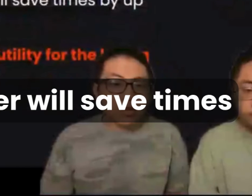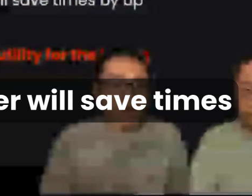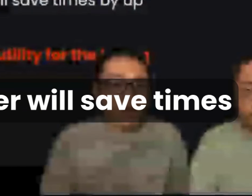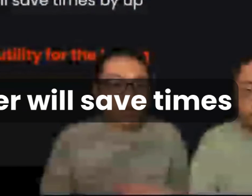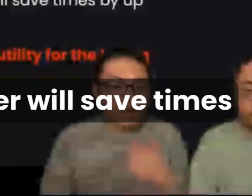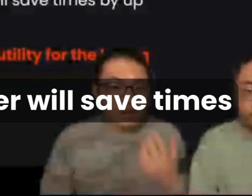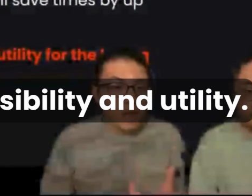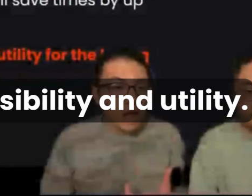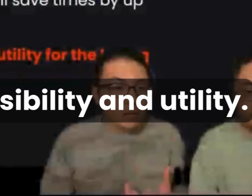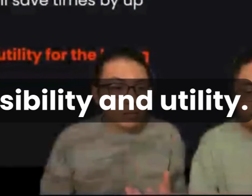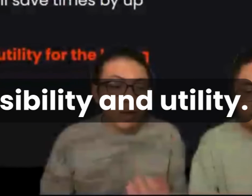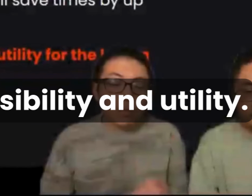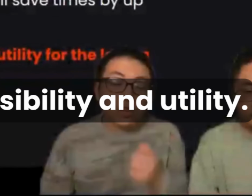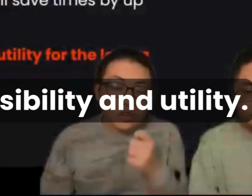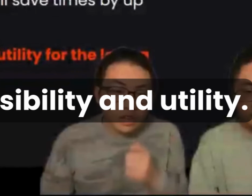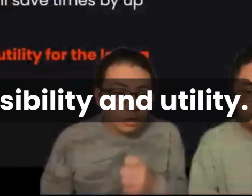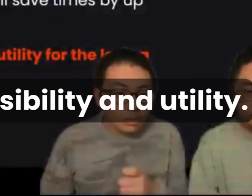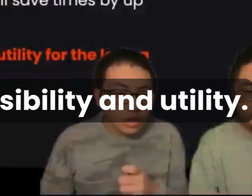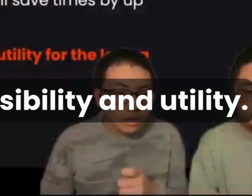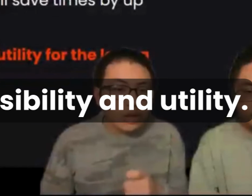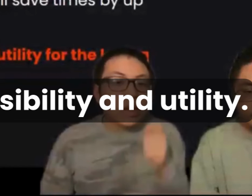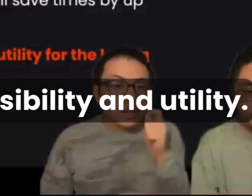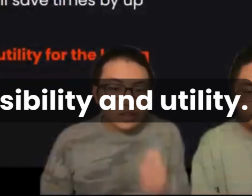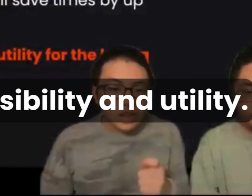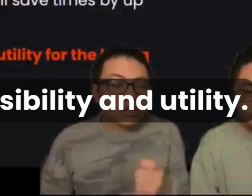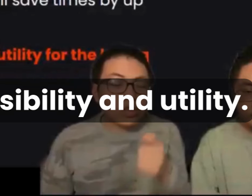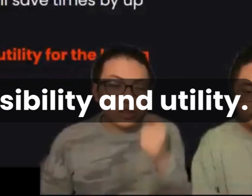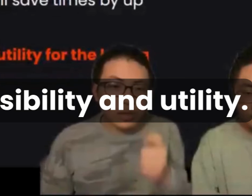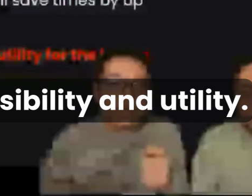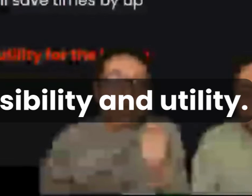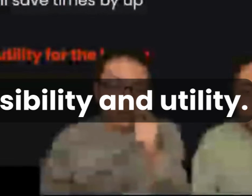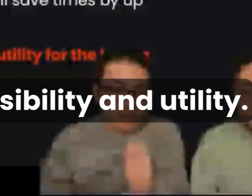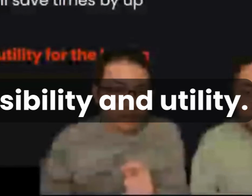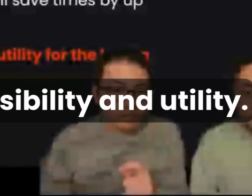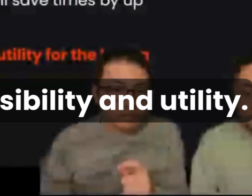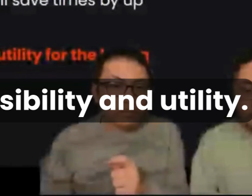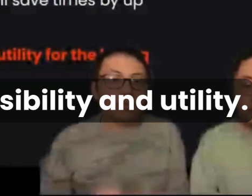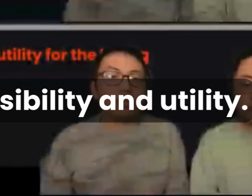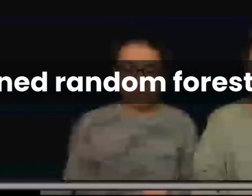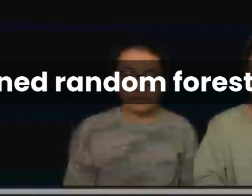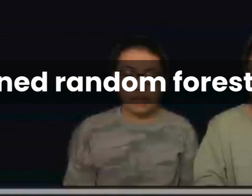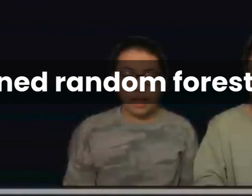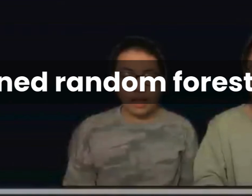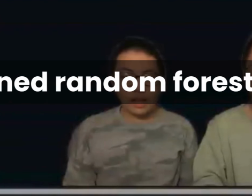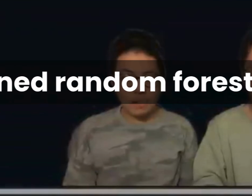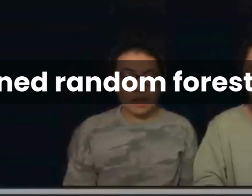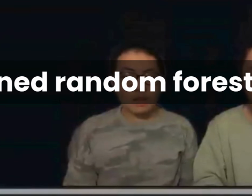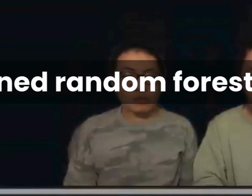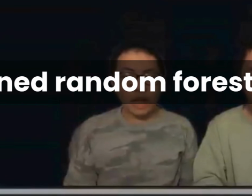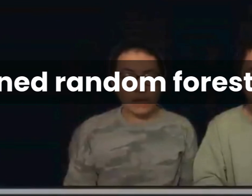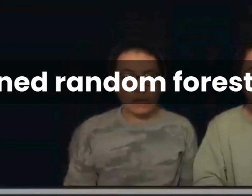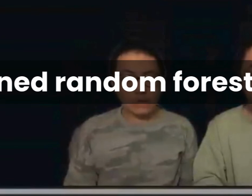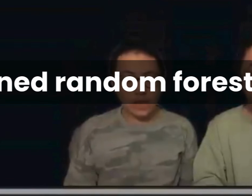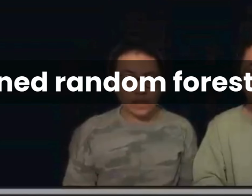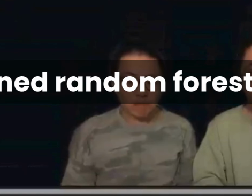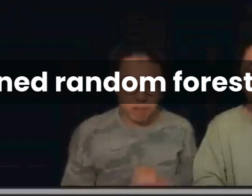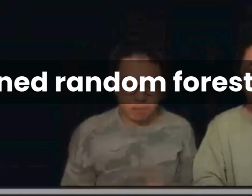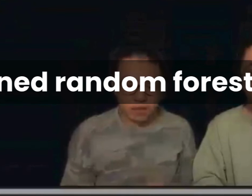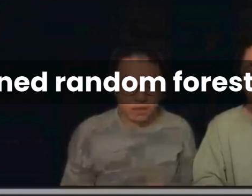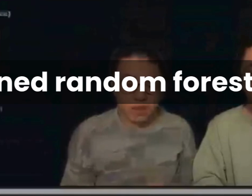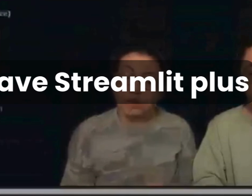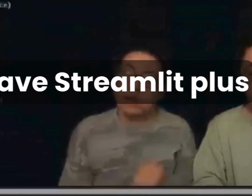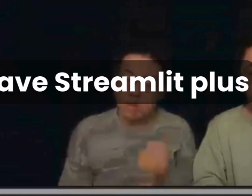will save times by up to 62%, thus increasing accessibility and utility. In our Python code, we have a trained